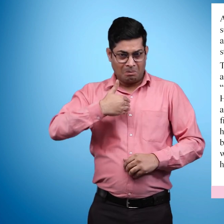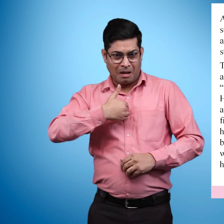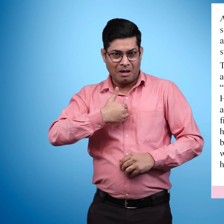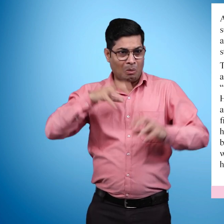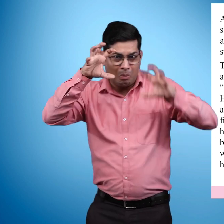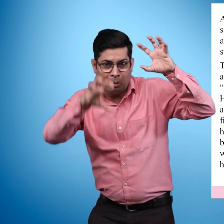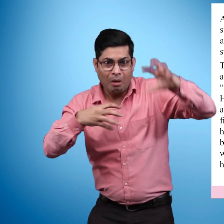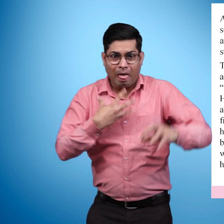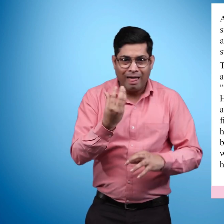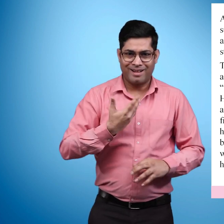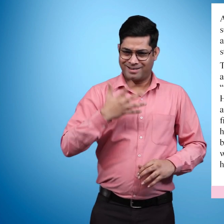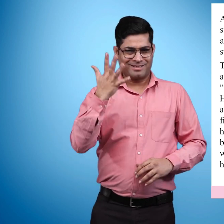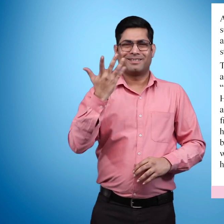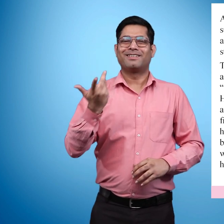I am not.